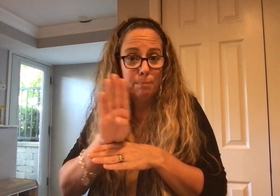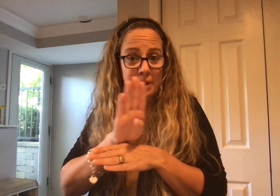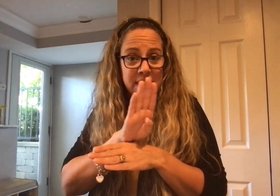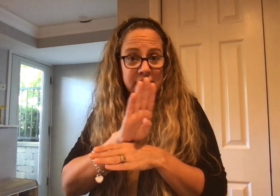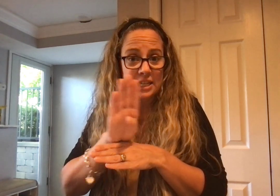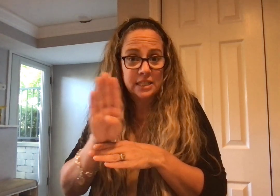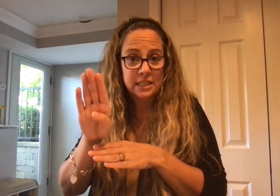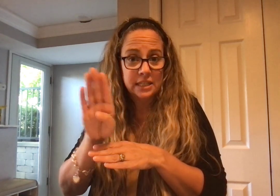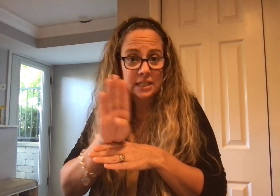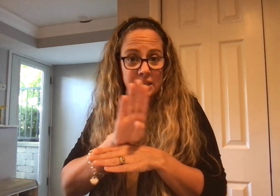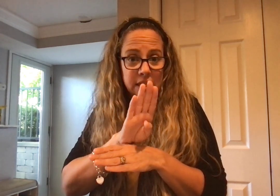business.